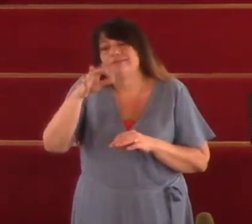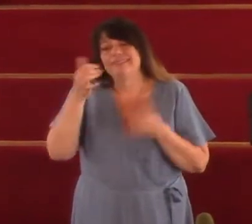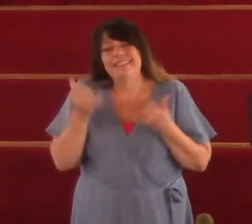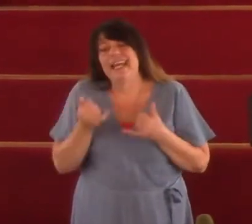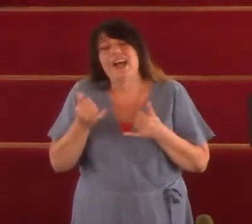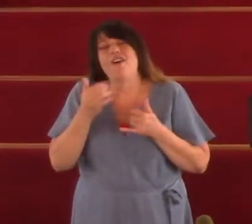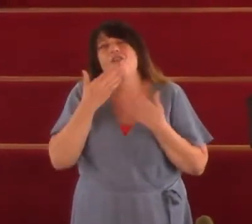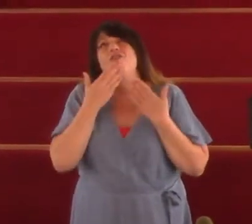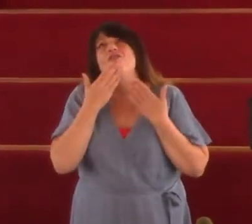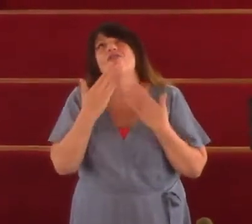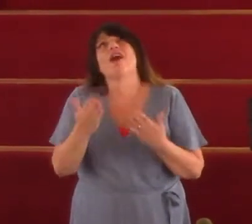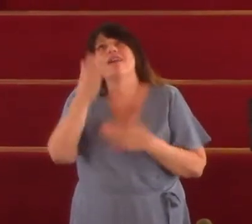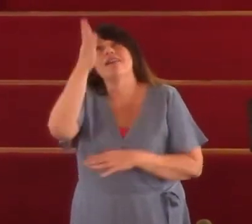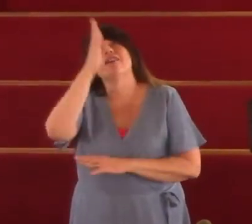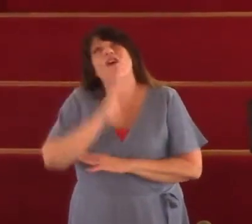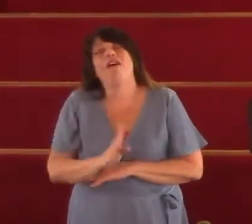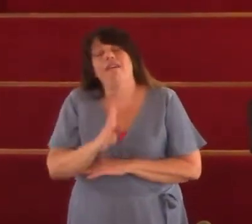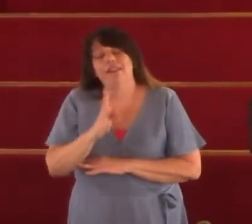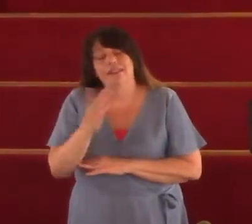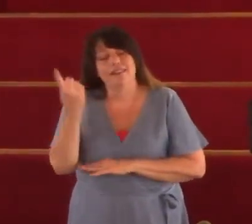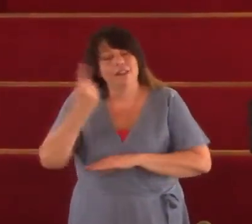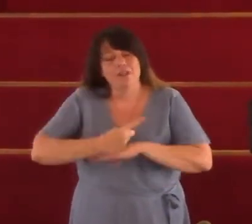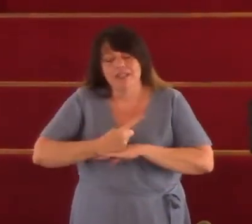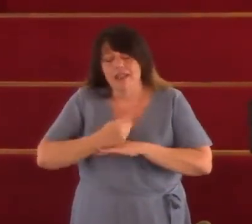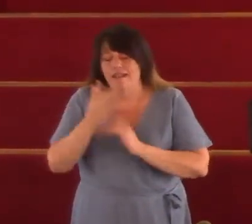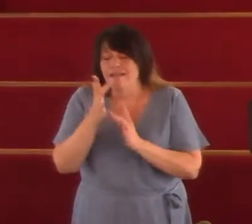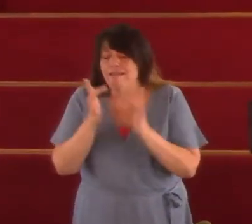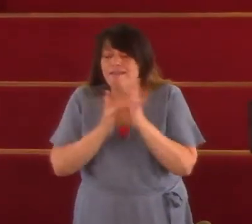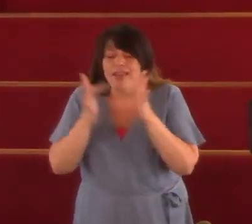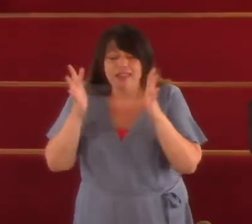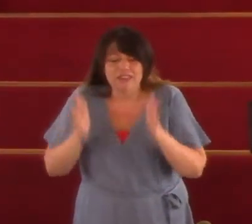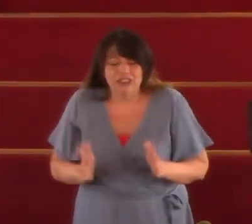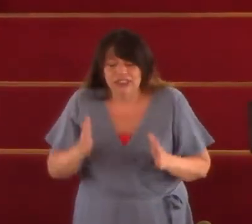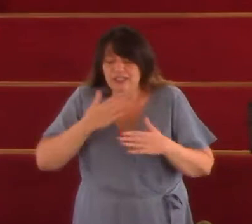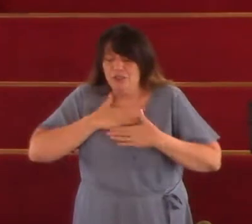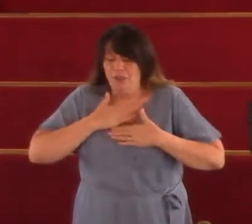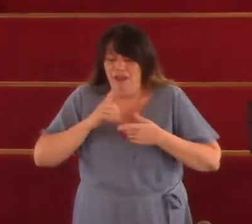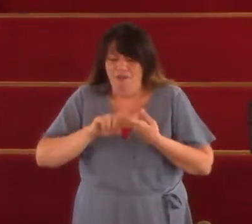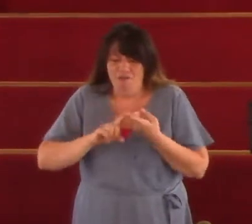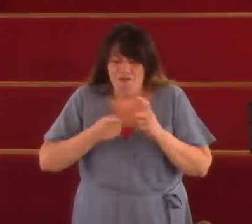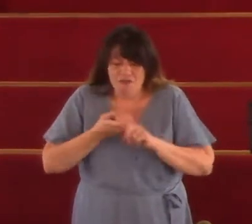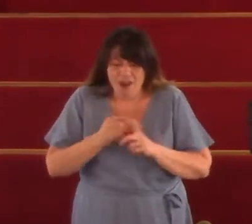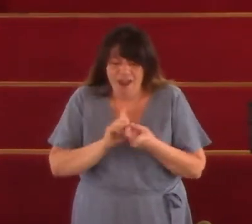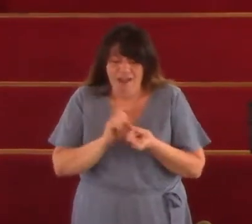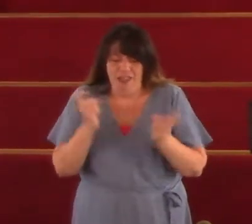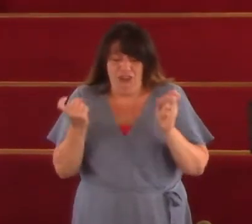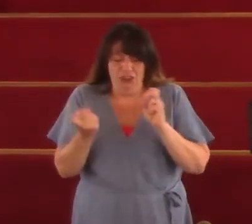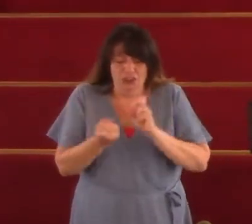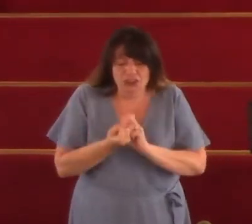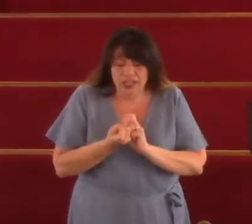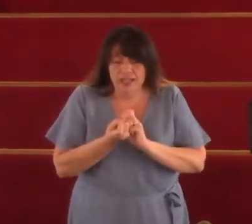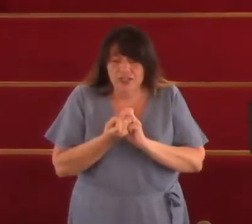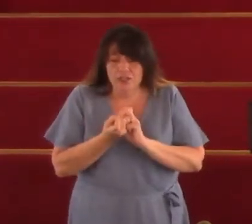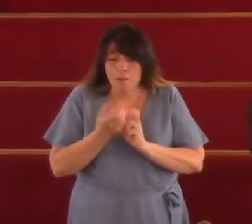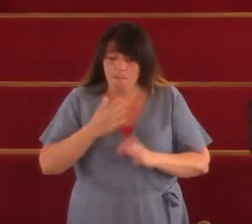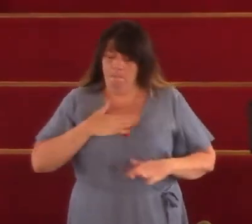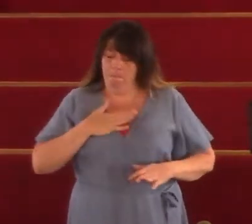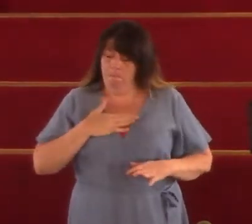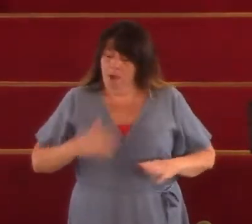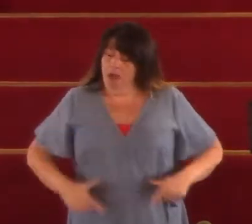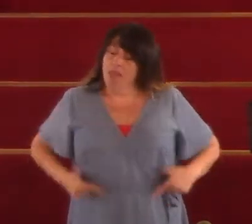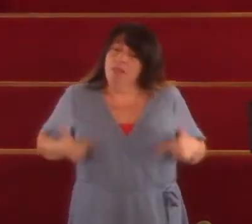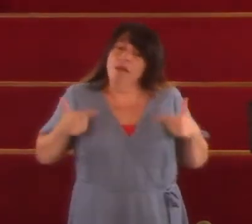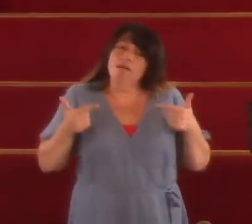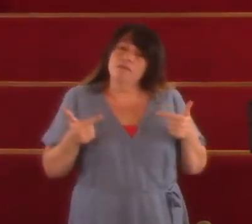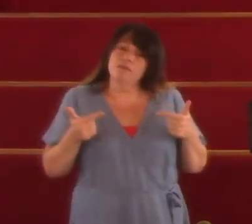glad that, my friend, there came a day when Jesus, my friend, changed the whole aspect of my life. We began